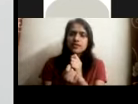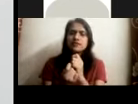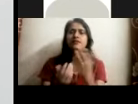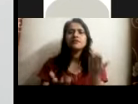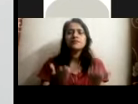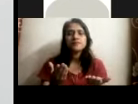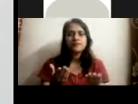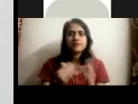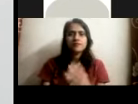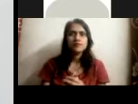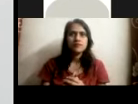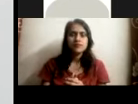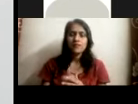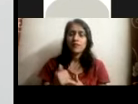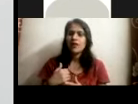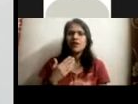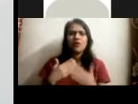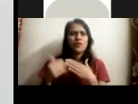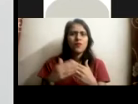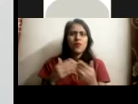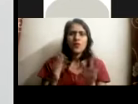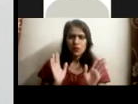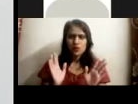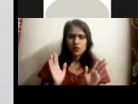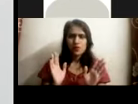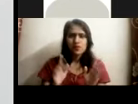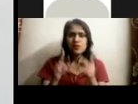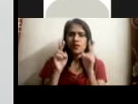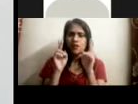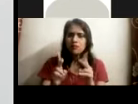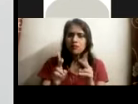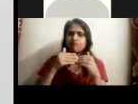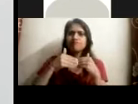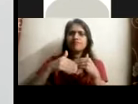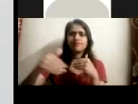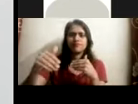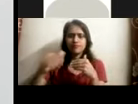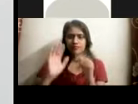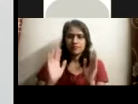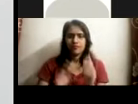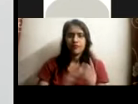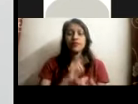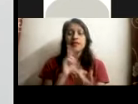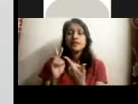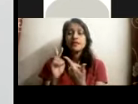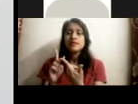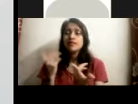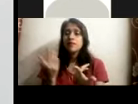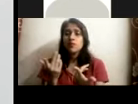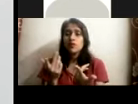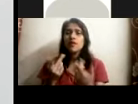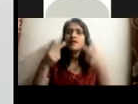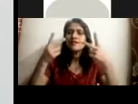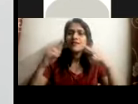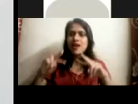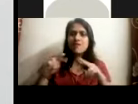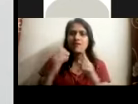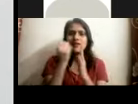can, and no matter who measures it, it remains constant. On the other hand, the interpretivist or the